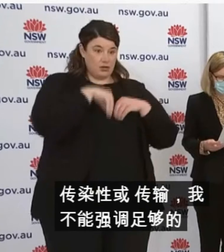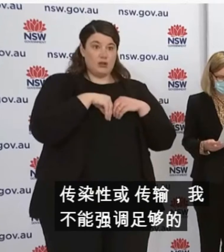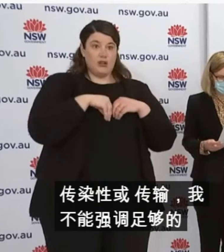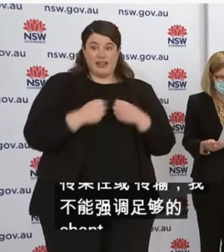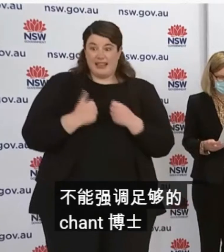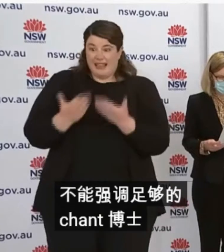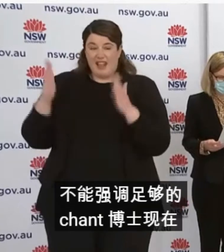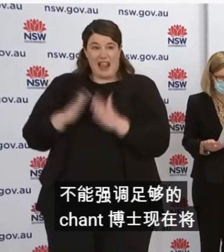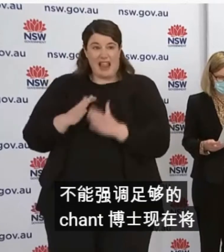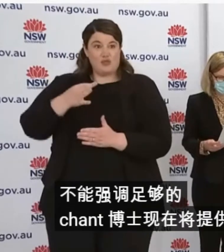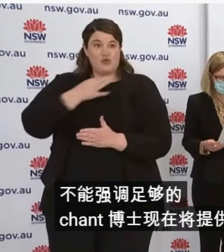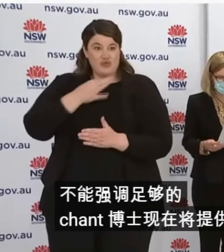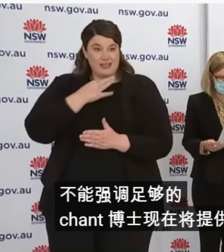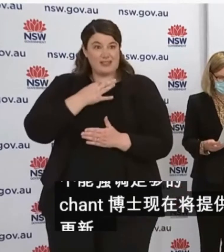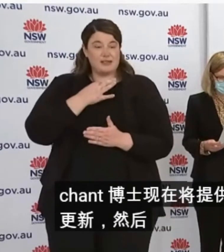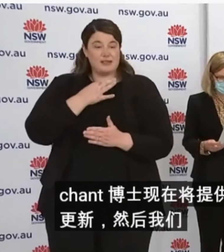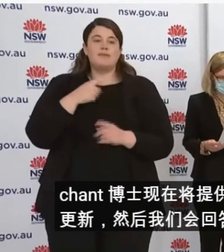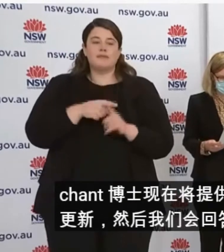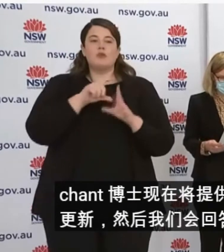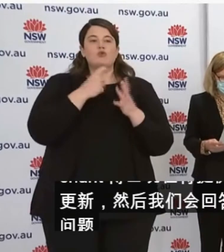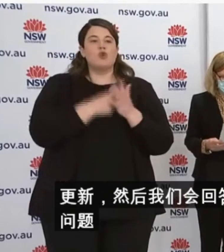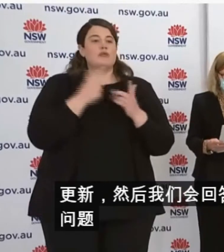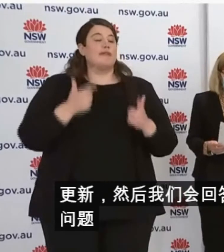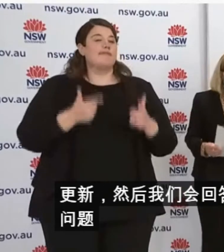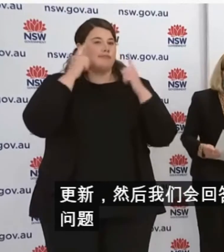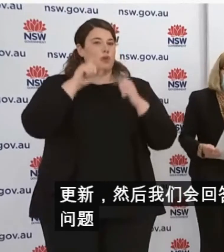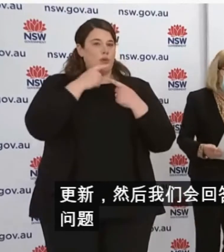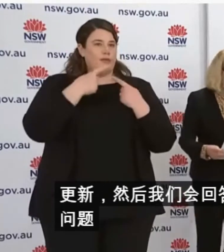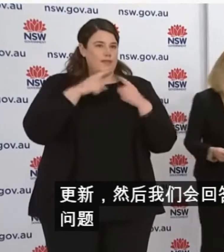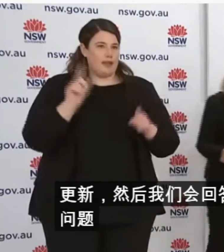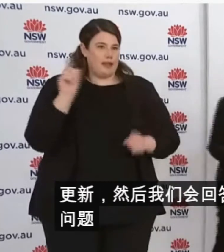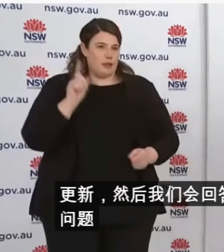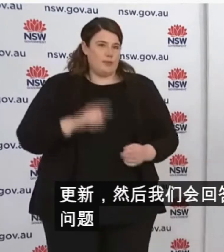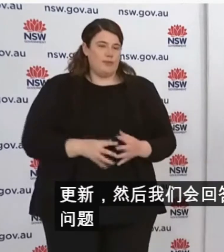enough. Dr. Chant will now provide the health update, and then we'll take your questions. Thank you.